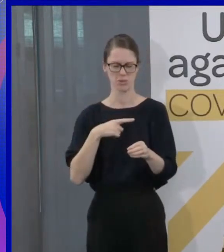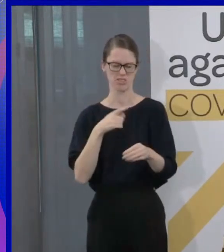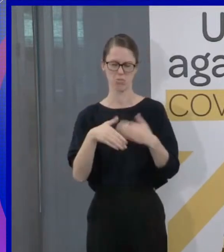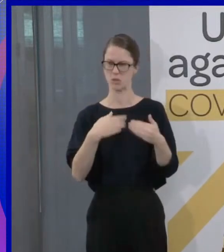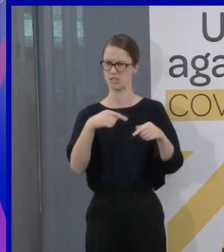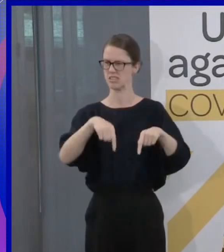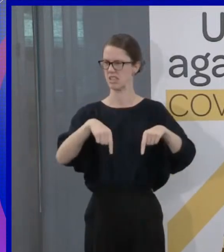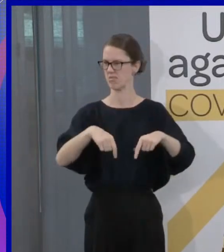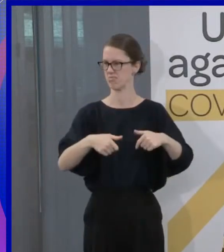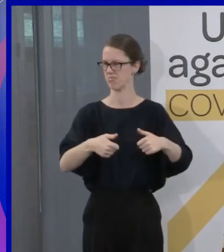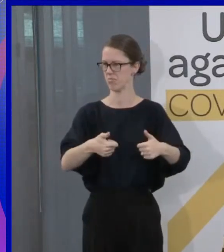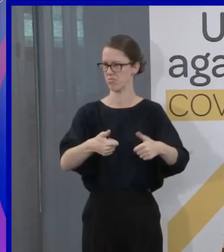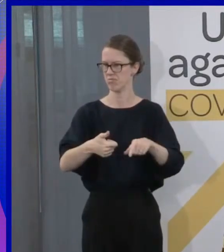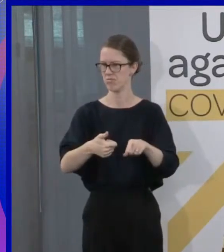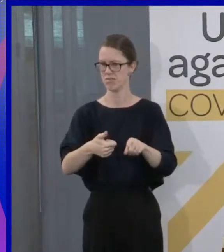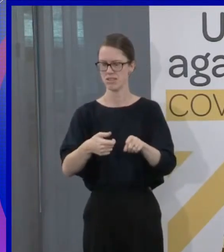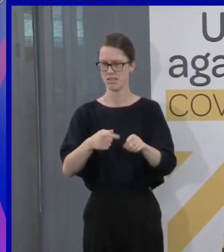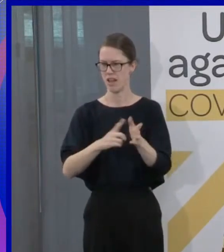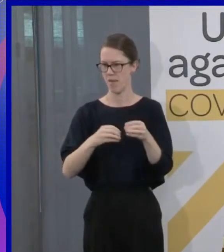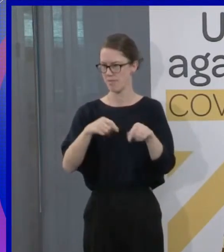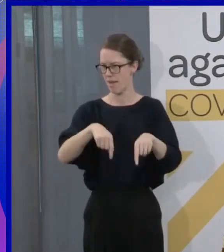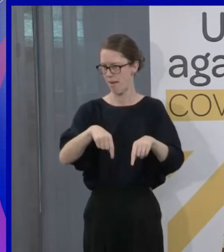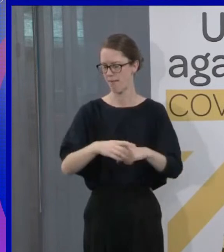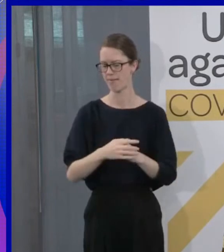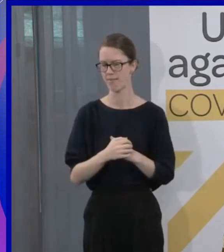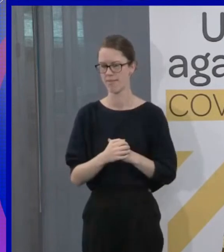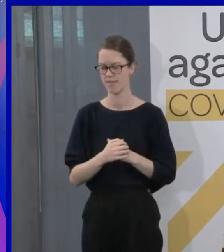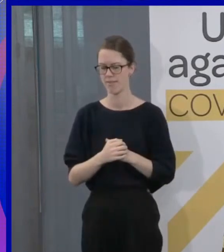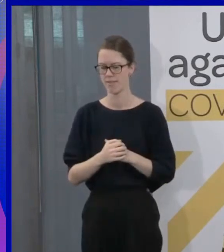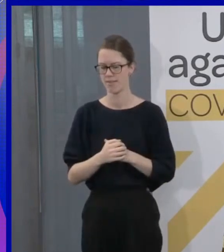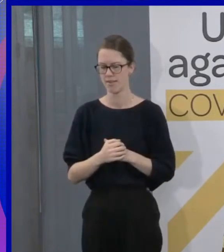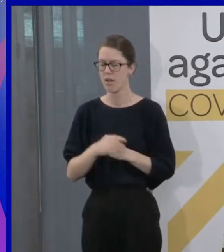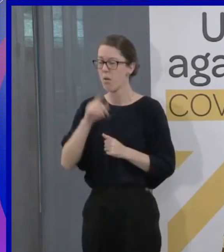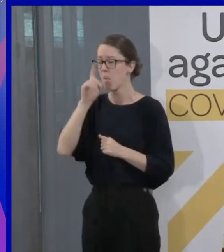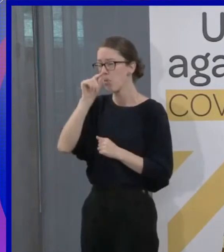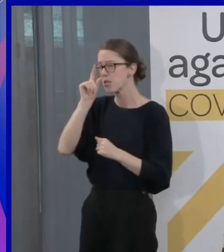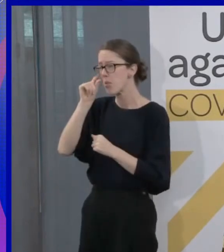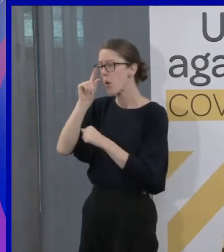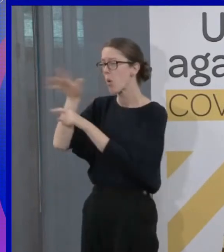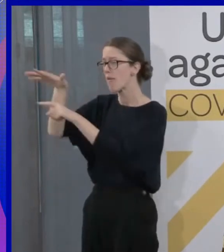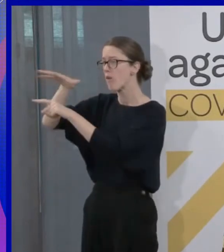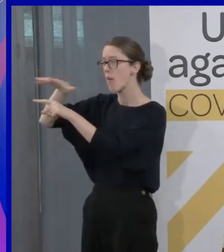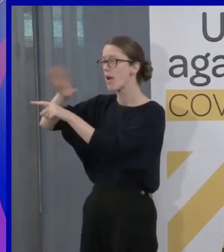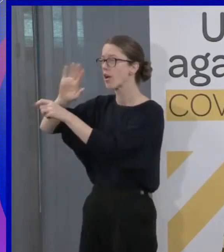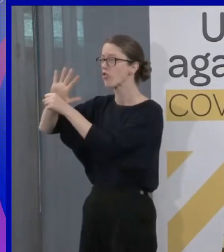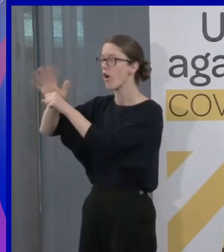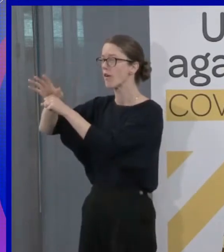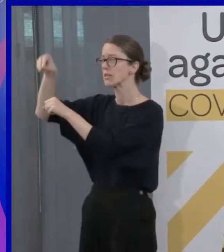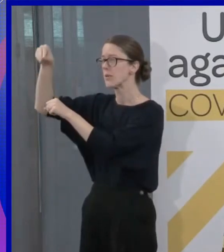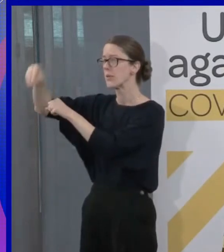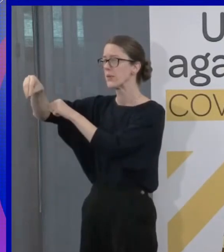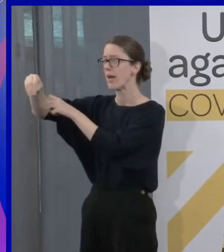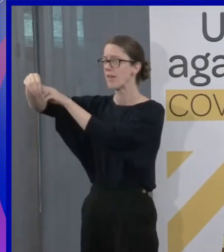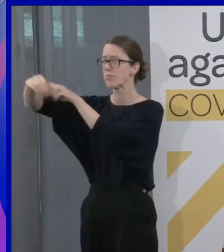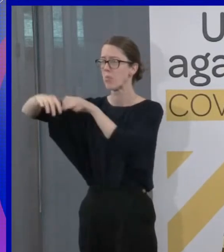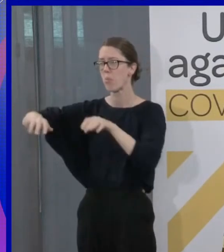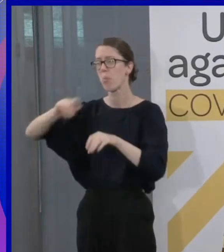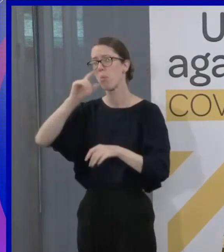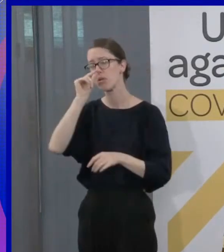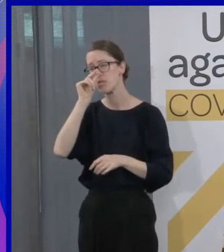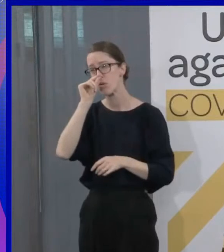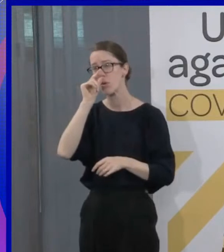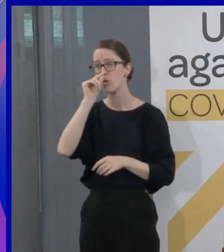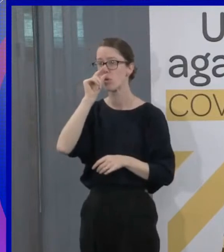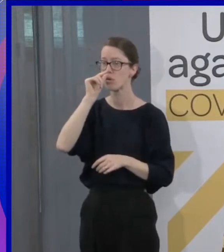earlier on, I think, it's a possibility, the environmental contamination. It's probably a lower possibility than the fact that there was